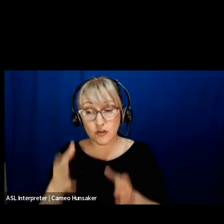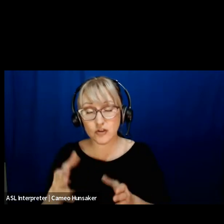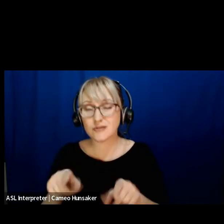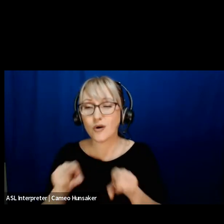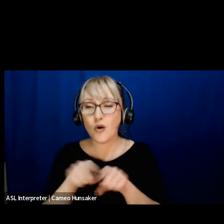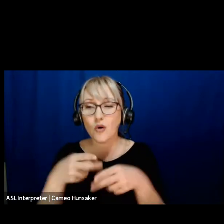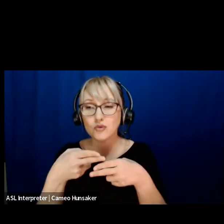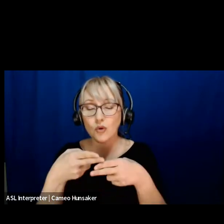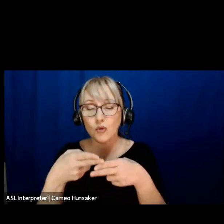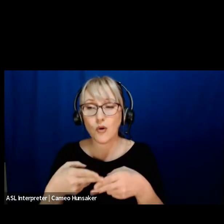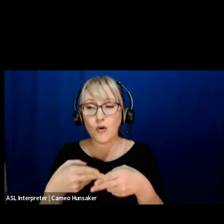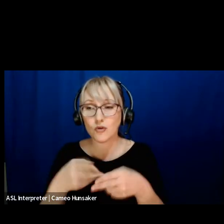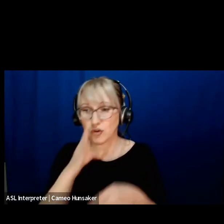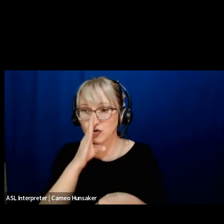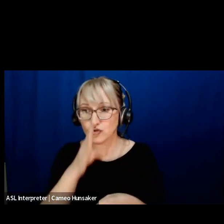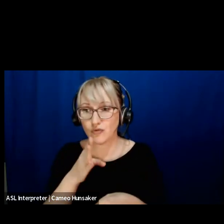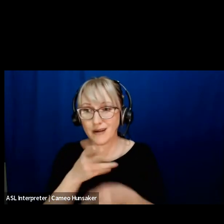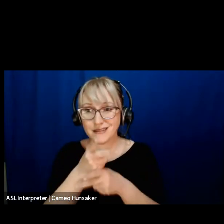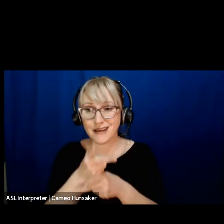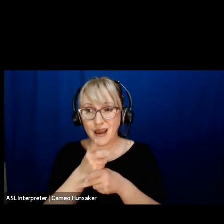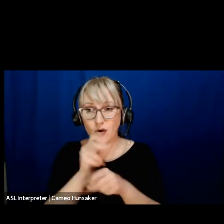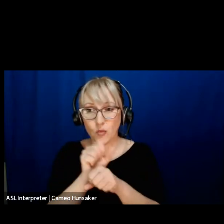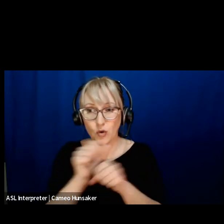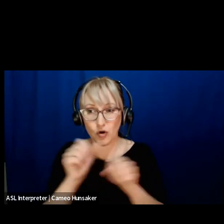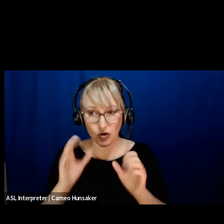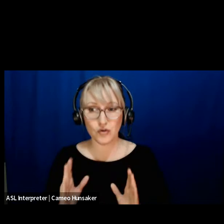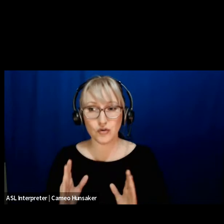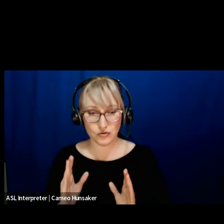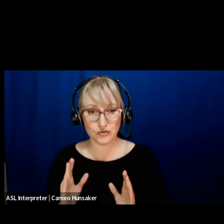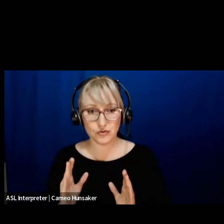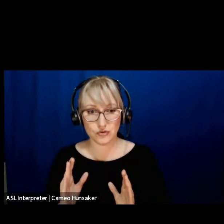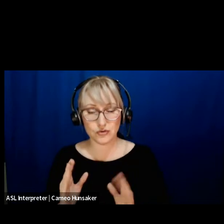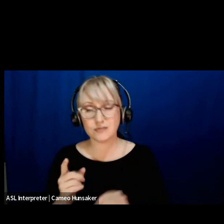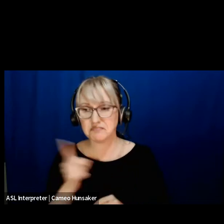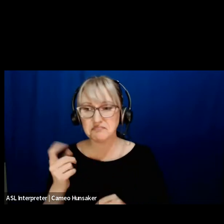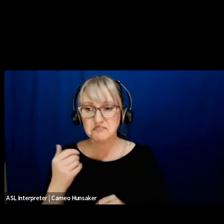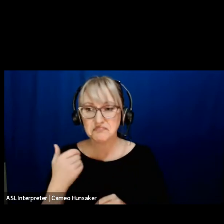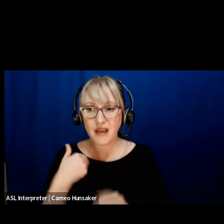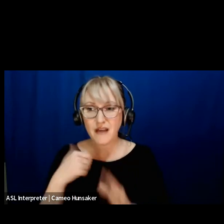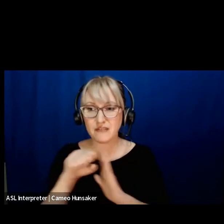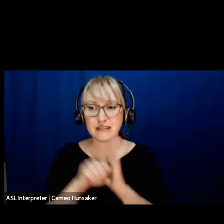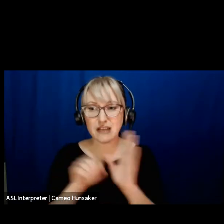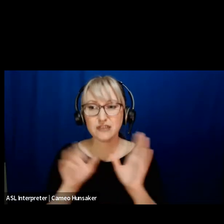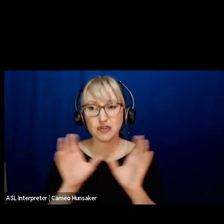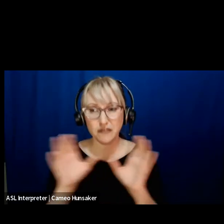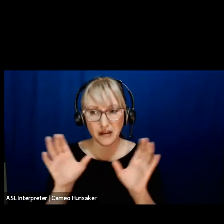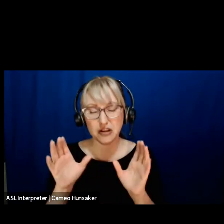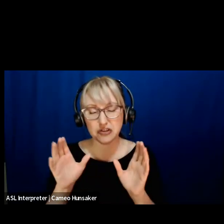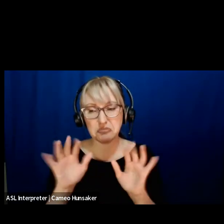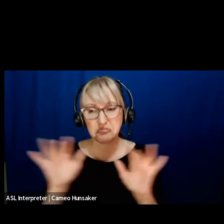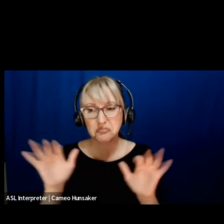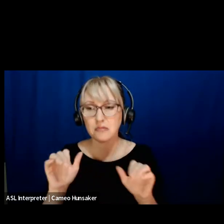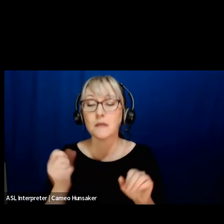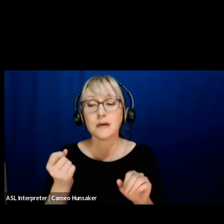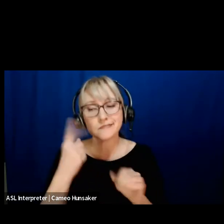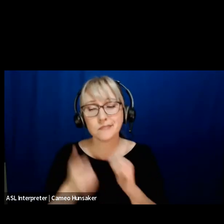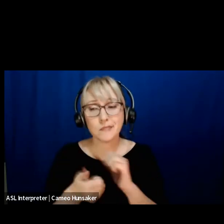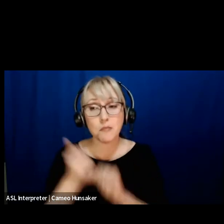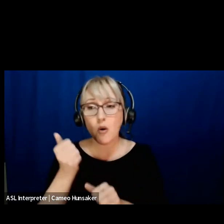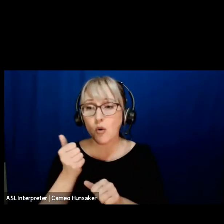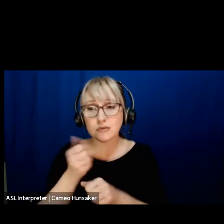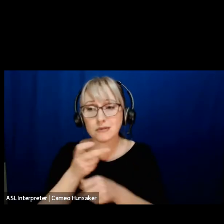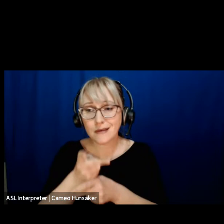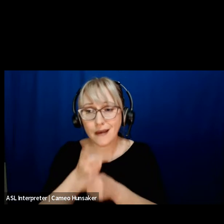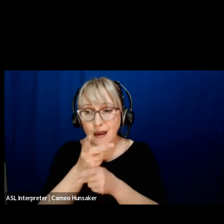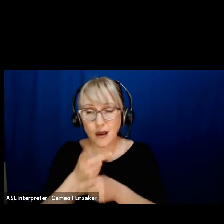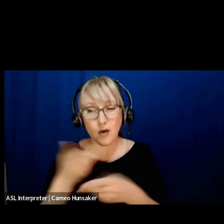workers. And so they have state certifications. But most caregiving is provided by family and